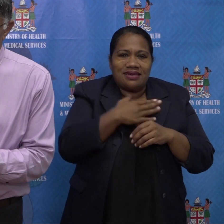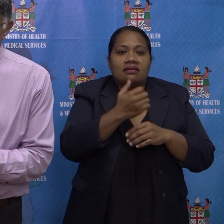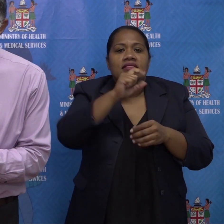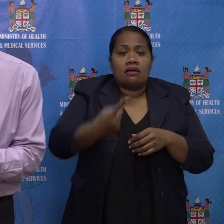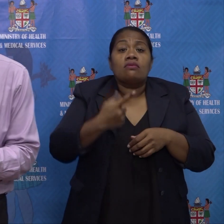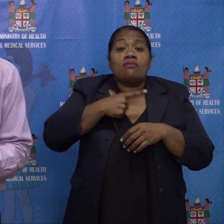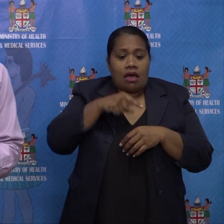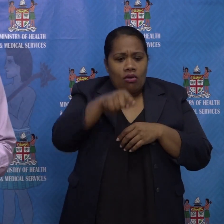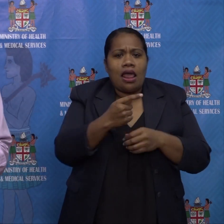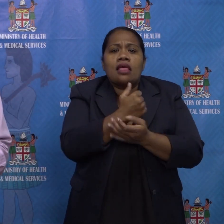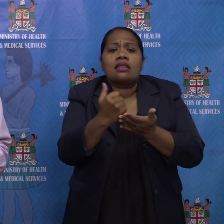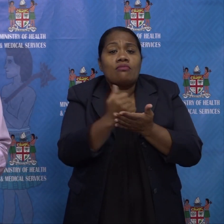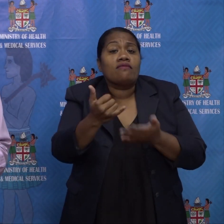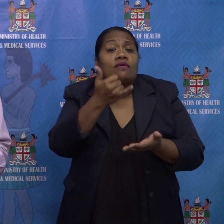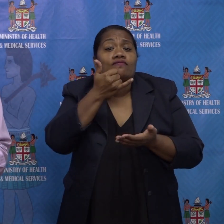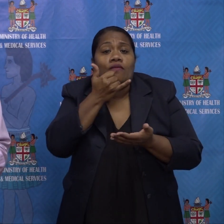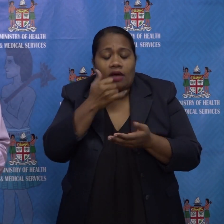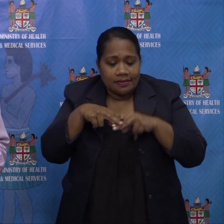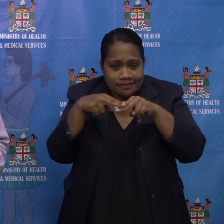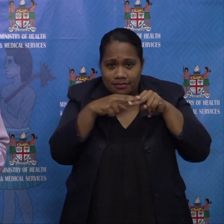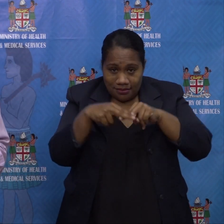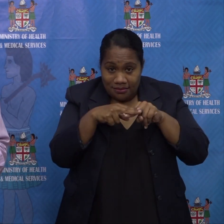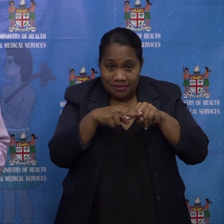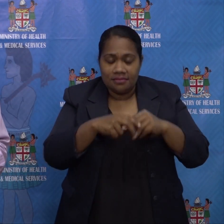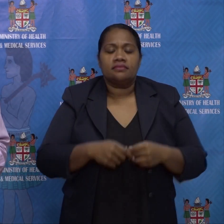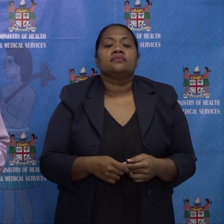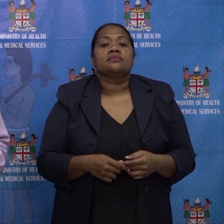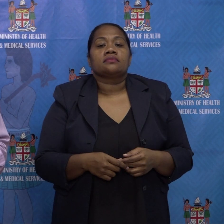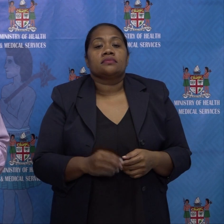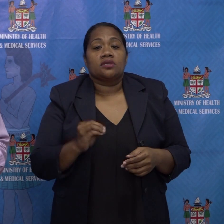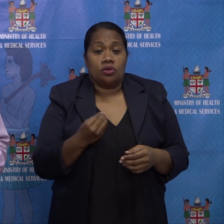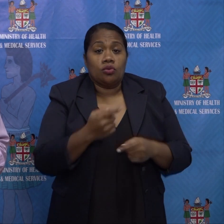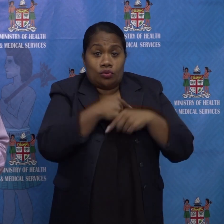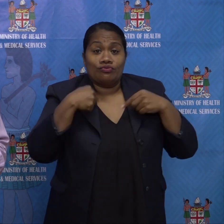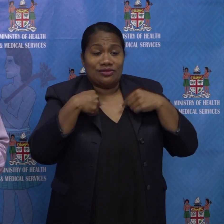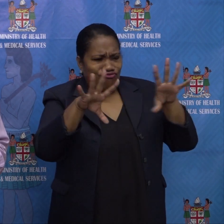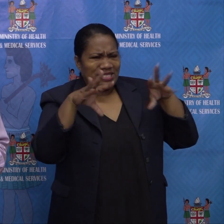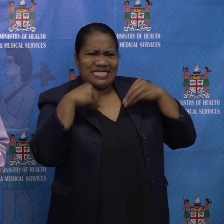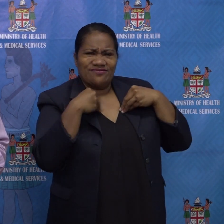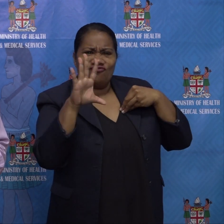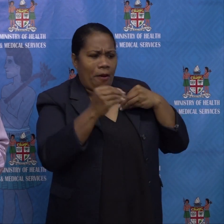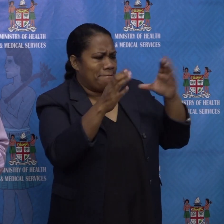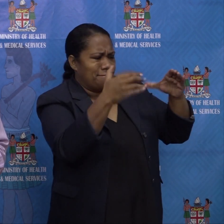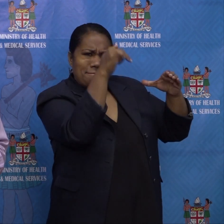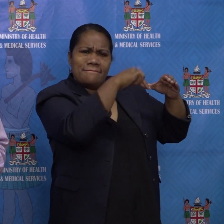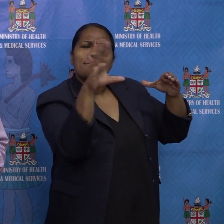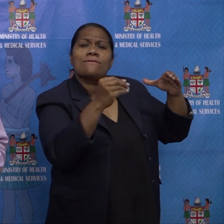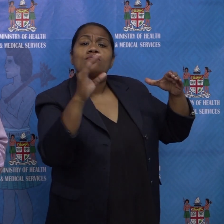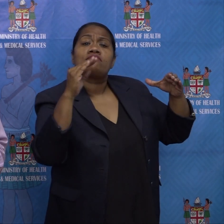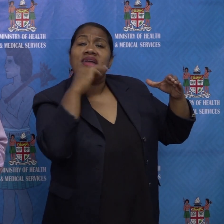We have received the genomic sequencing result from the microbiological diagnostic unit at the Peter Doherty Institute in